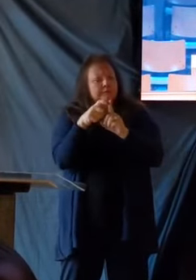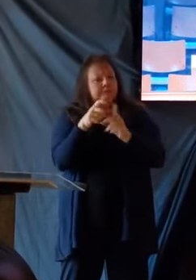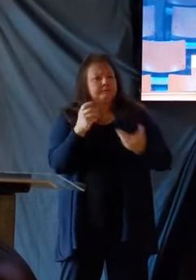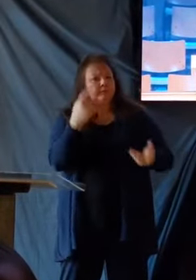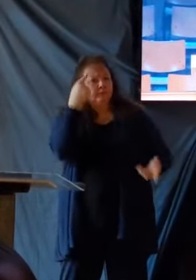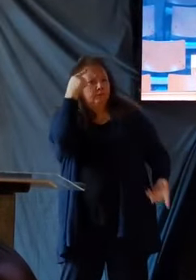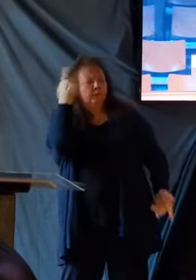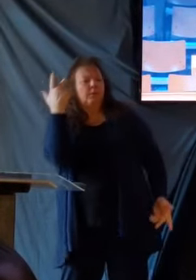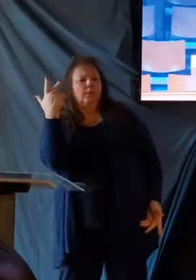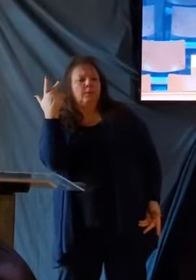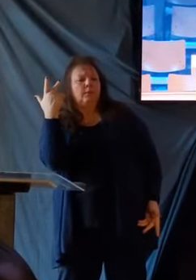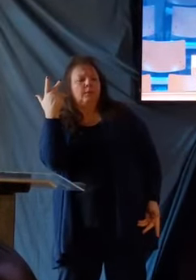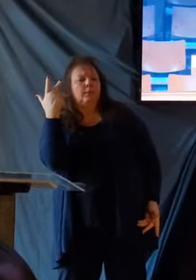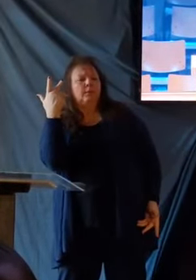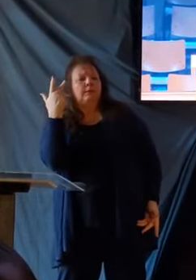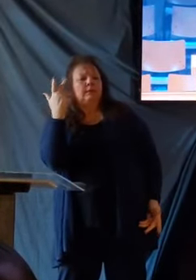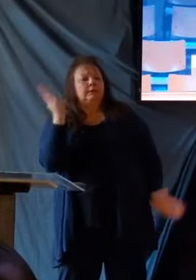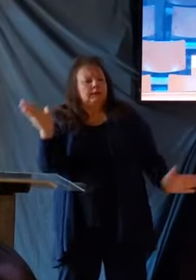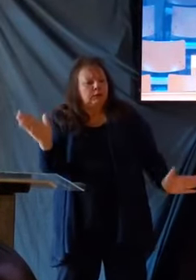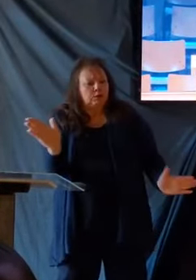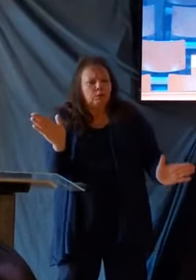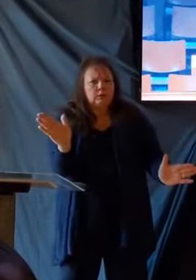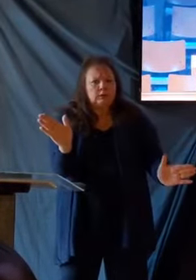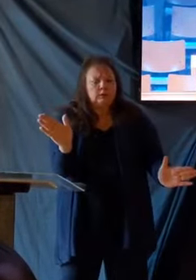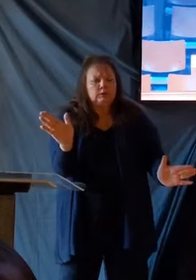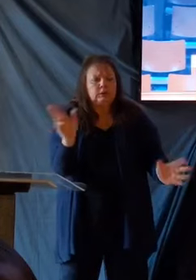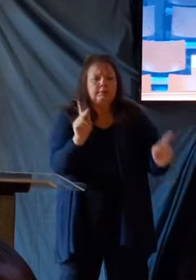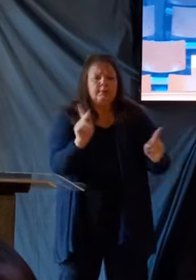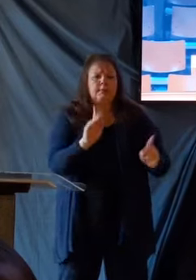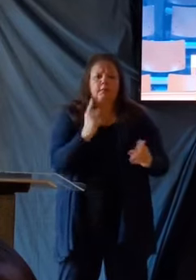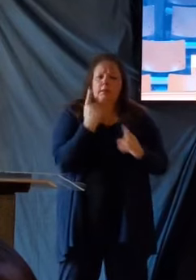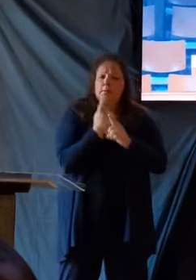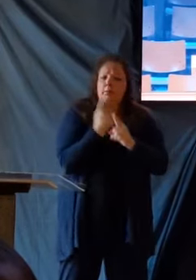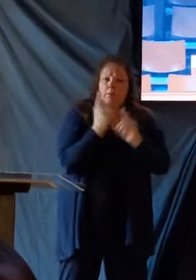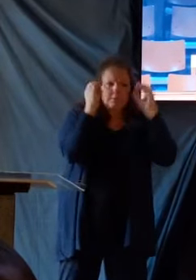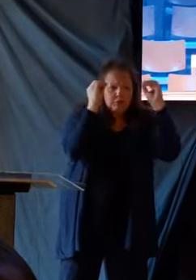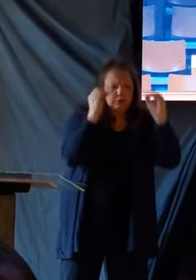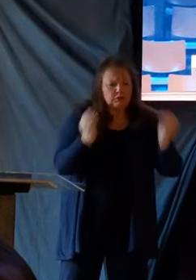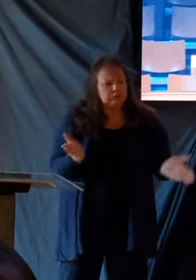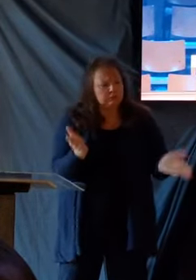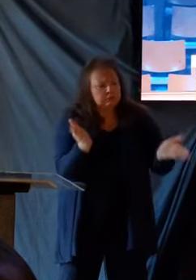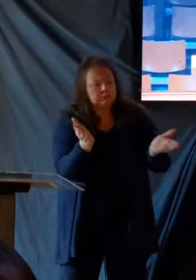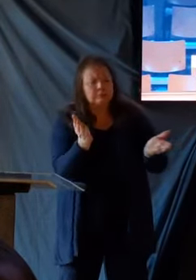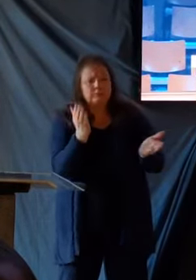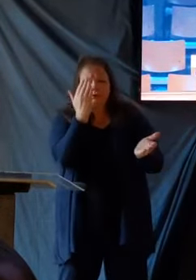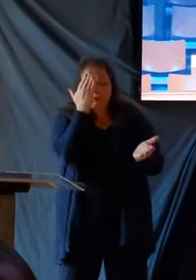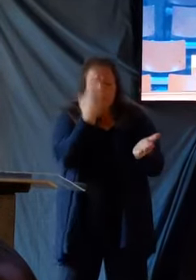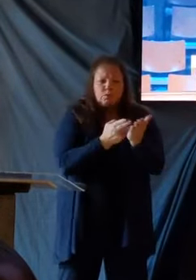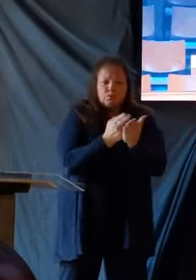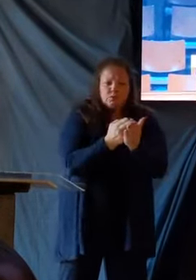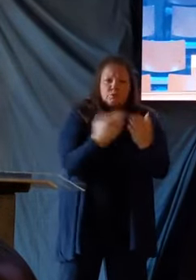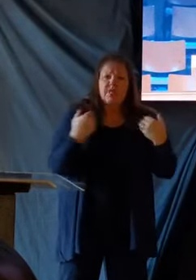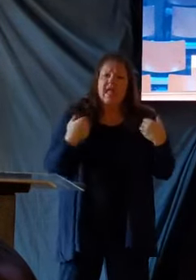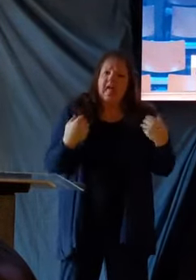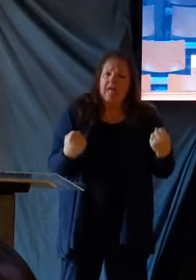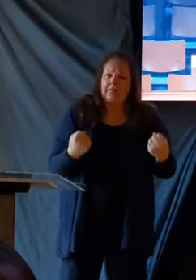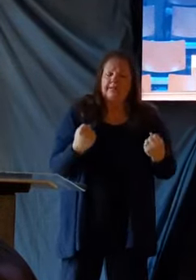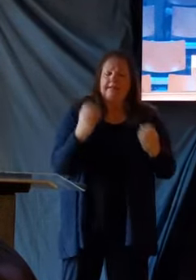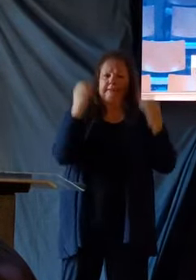so that they can exhort people in sound doctrine, build them up in the truth, healthy